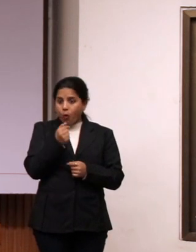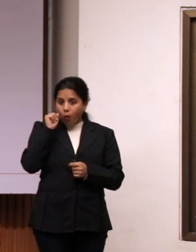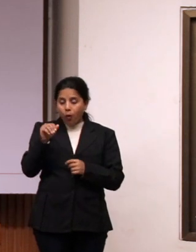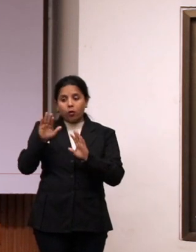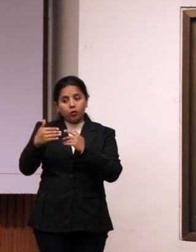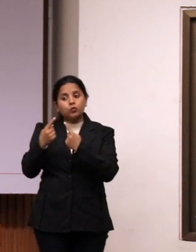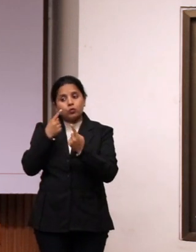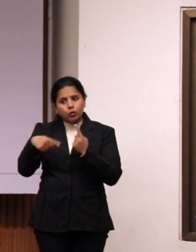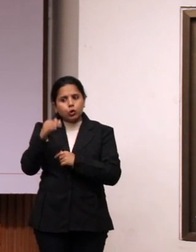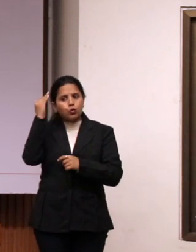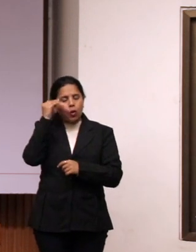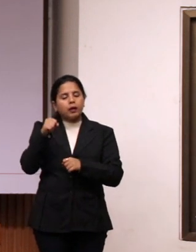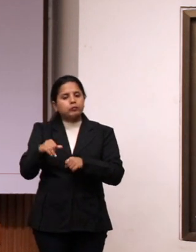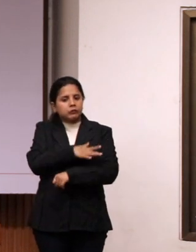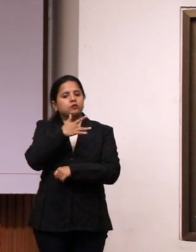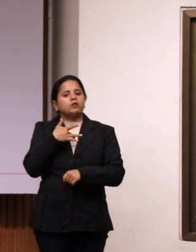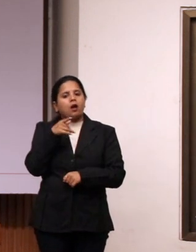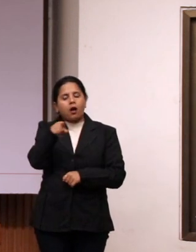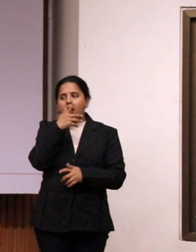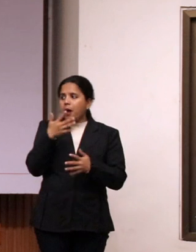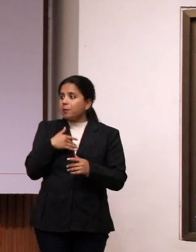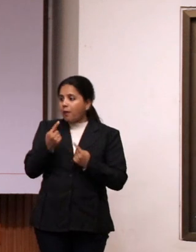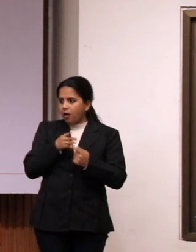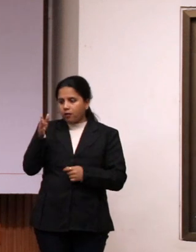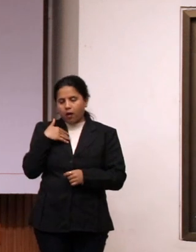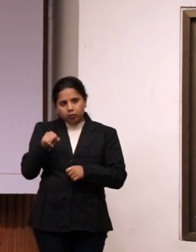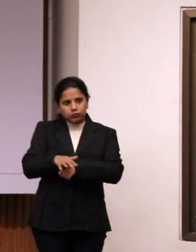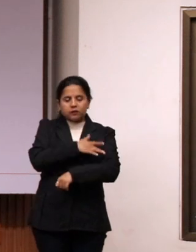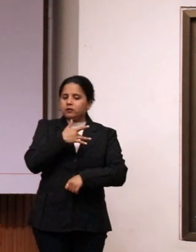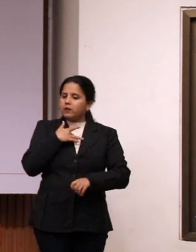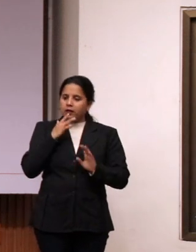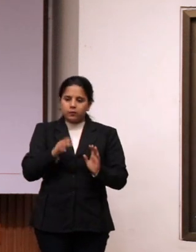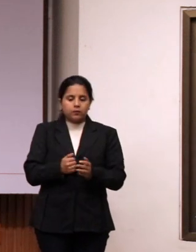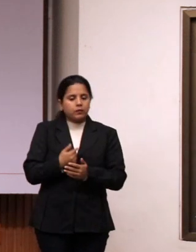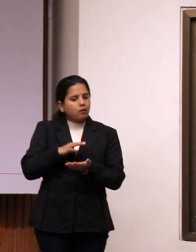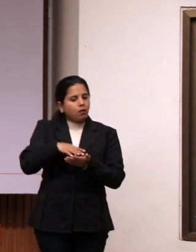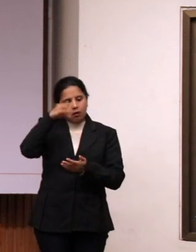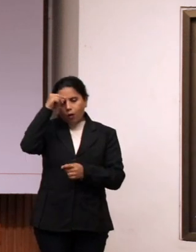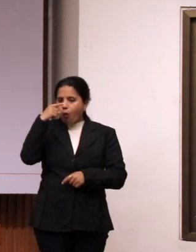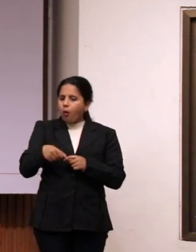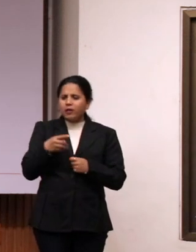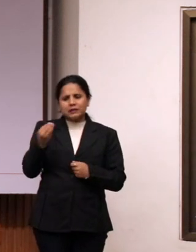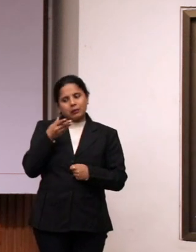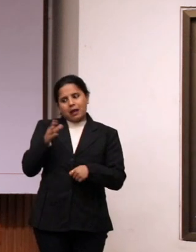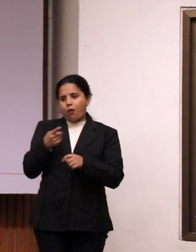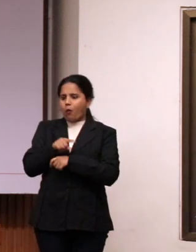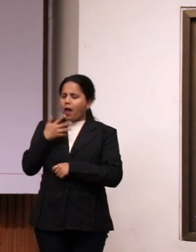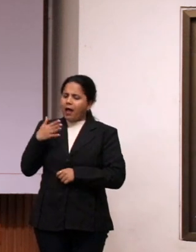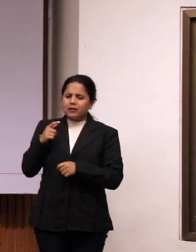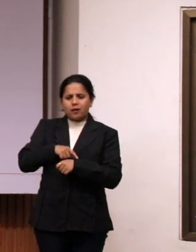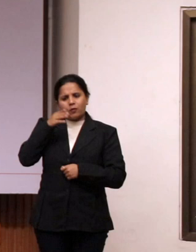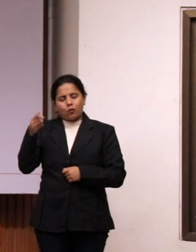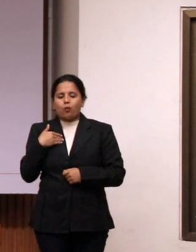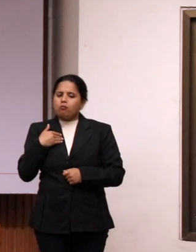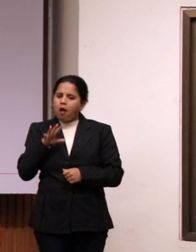interact with him, get knowledge, but also get inspiration. Like whenever I go to the thank park, you. I always get inspired, and to learn. As I always learn something from you every time I go. Thank this you, is,